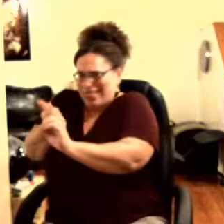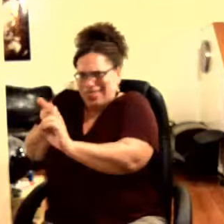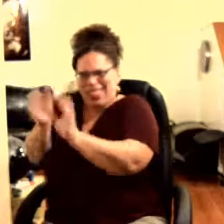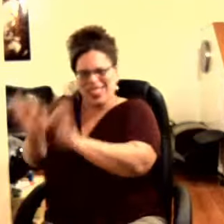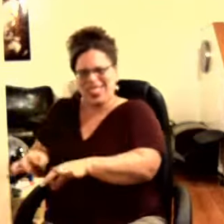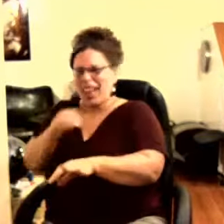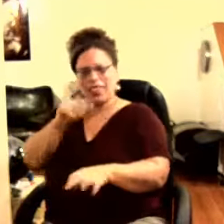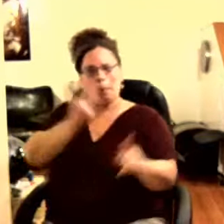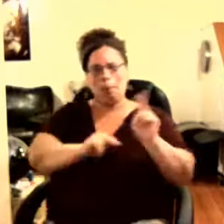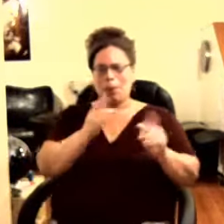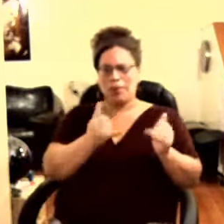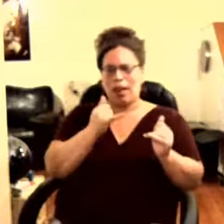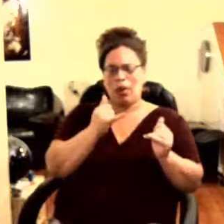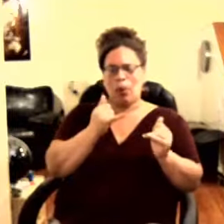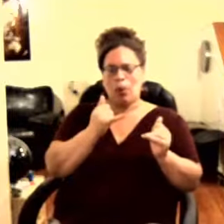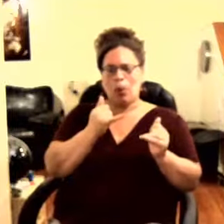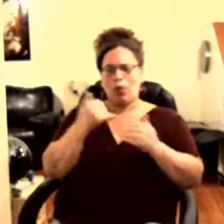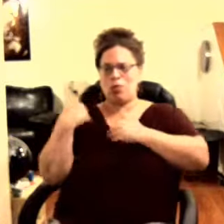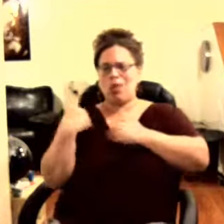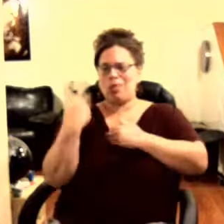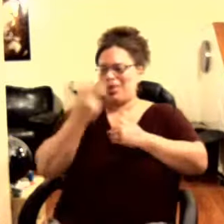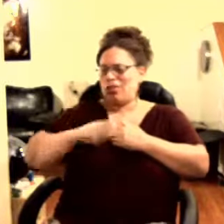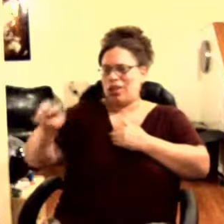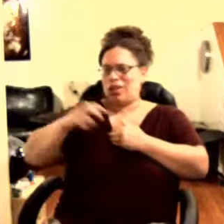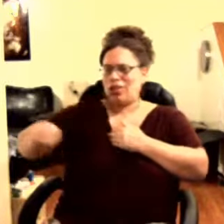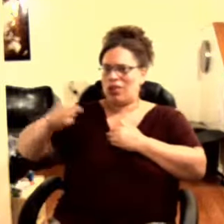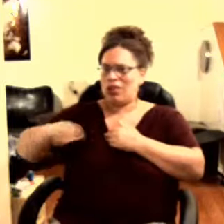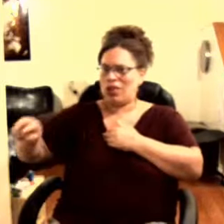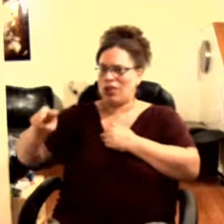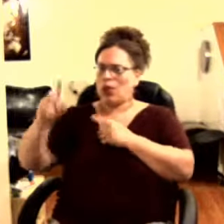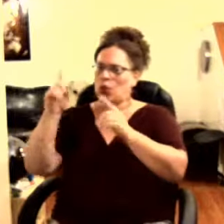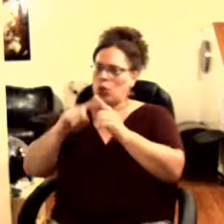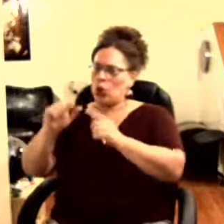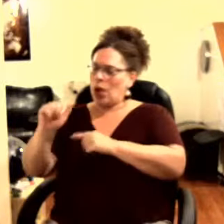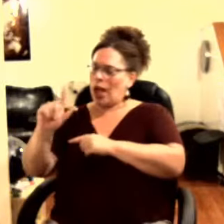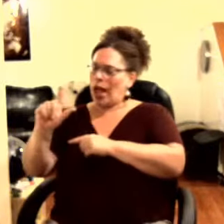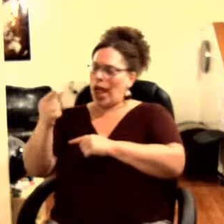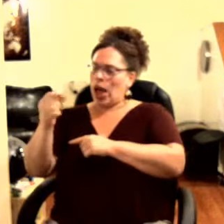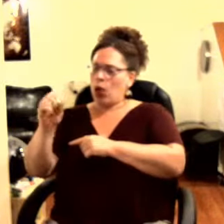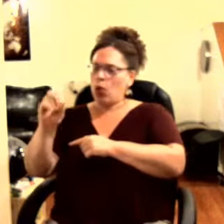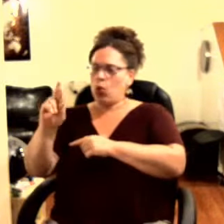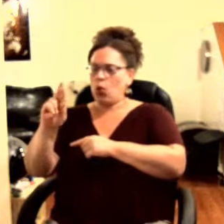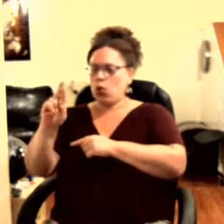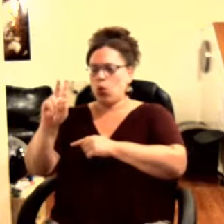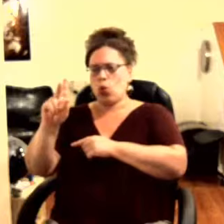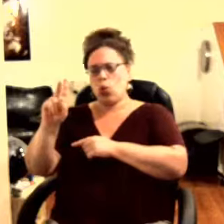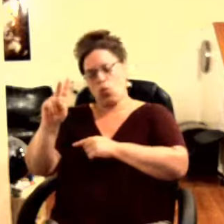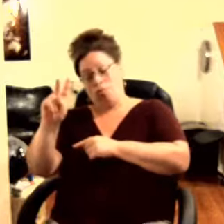did. So if algorithms are going to curate the world for us, if they're going to decide what we get to see and what we don't get to see, then